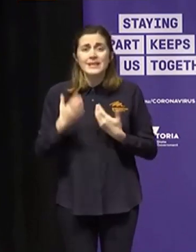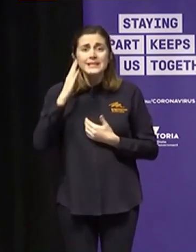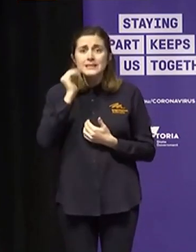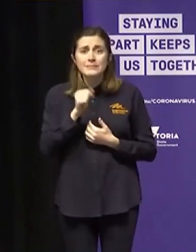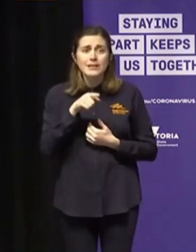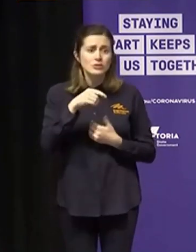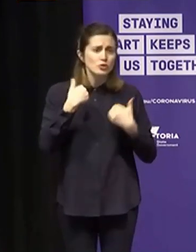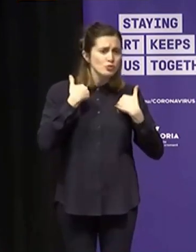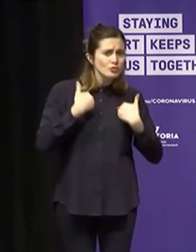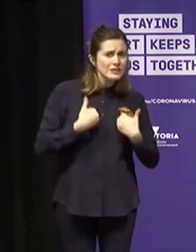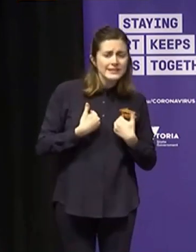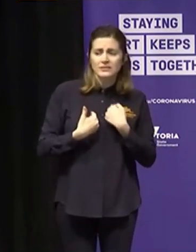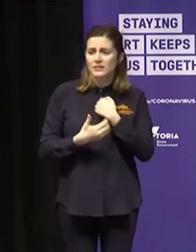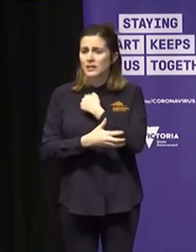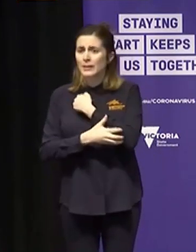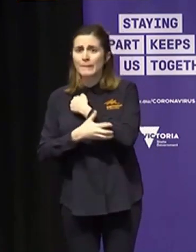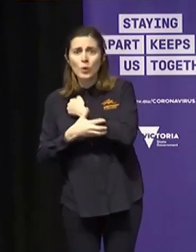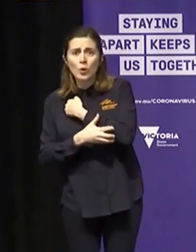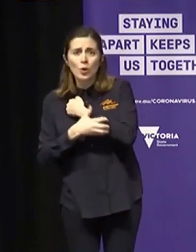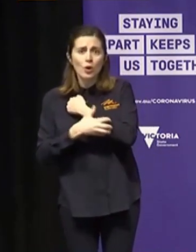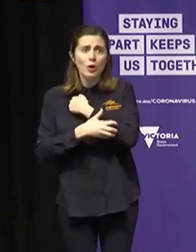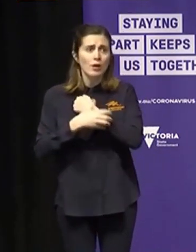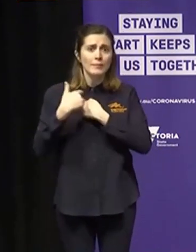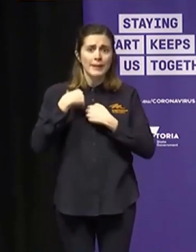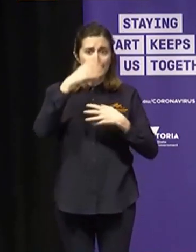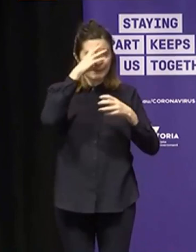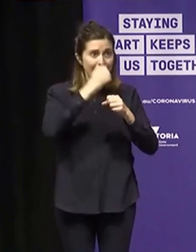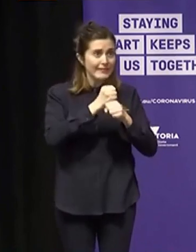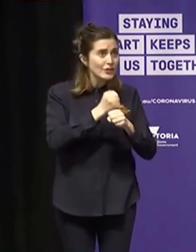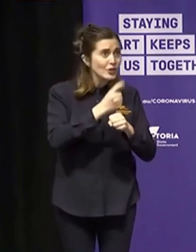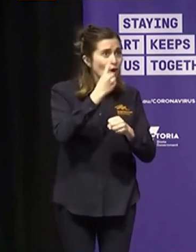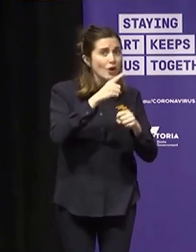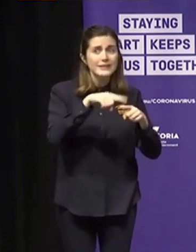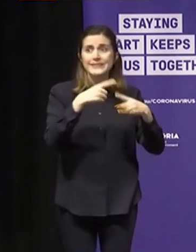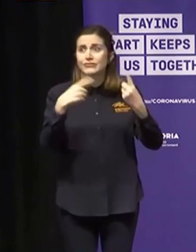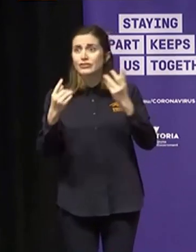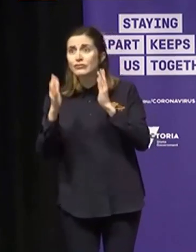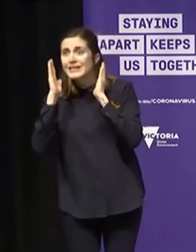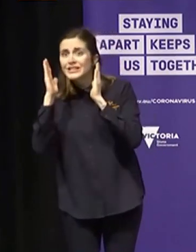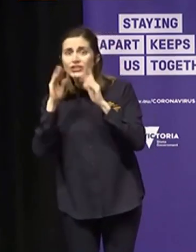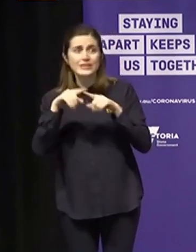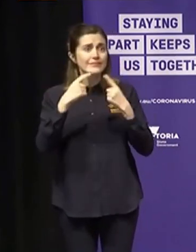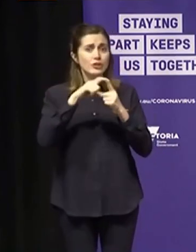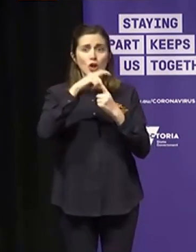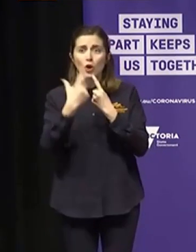or not and to whom you pray. It is with all of us,